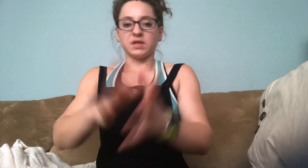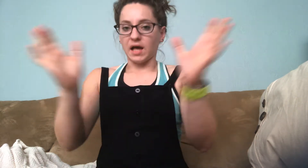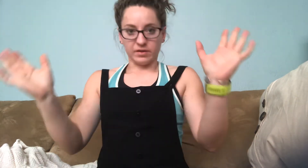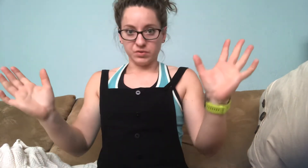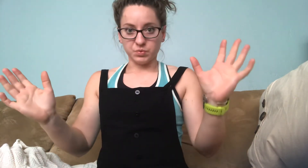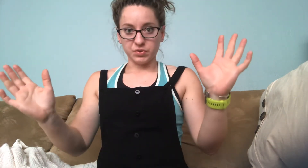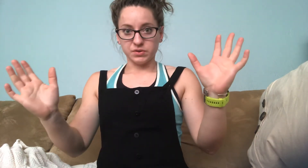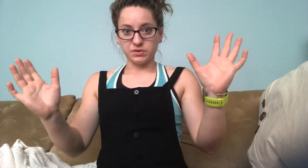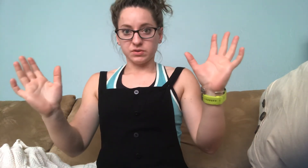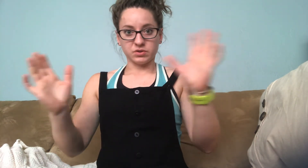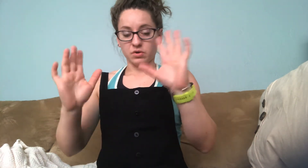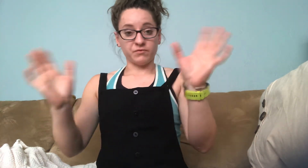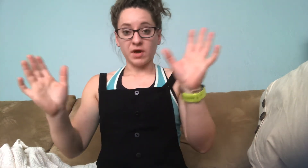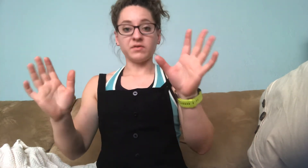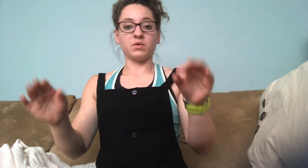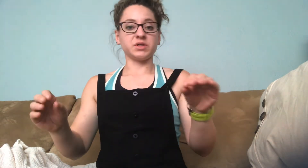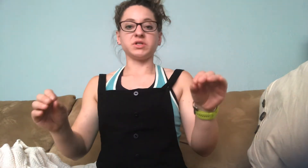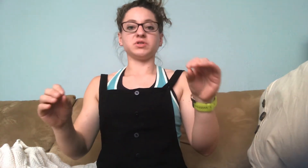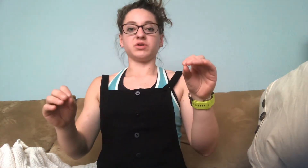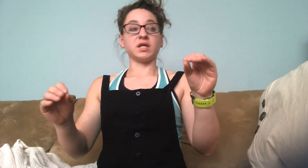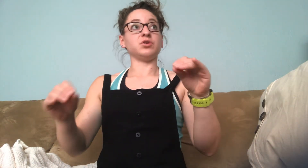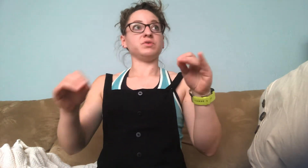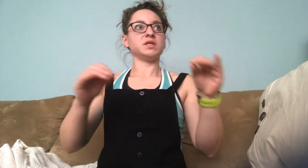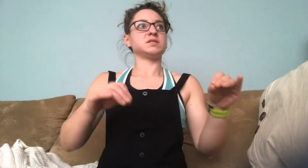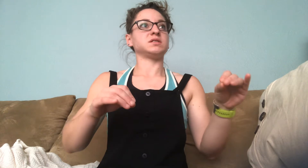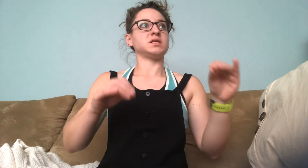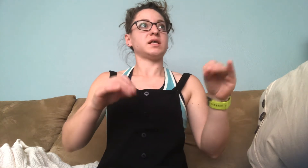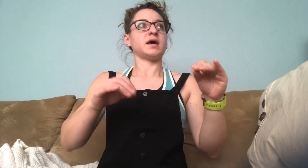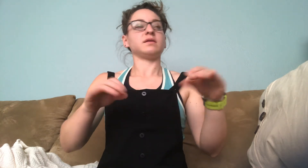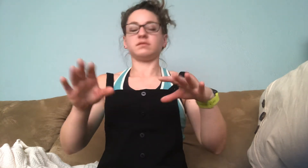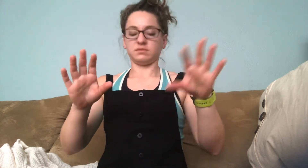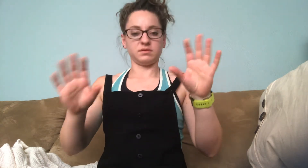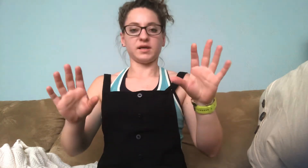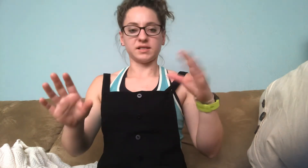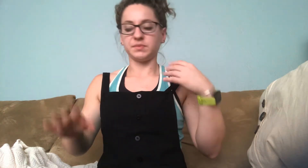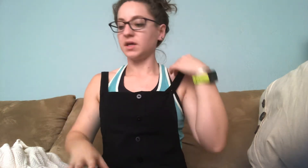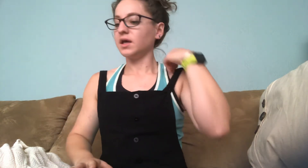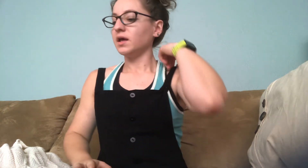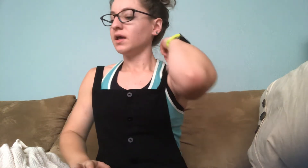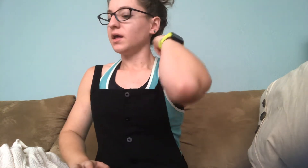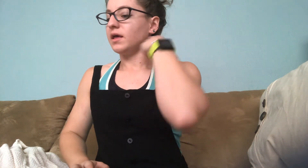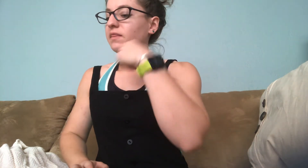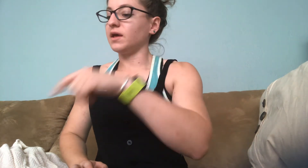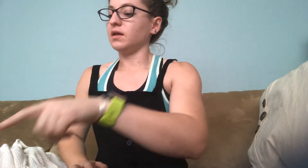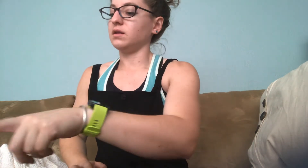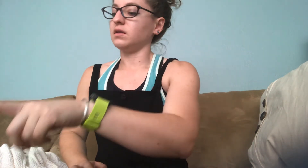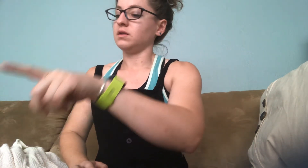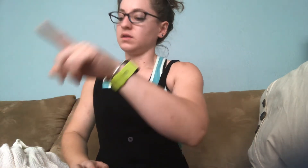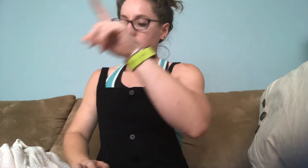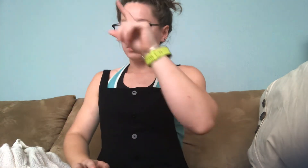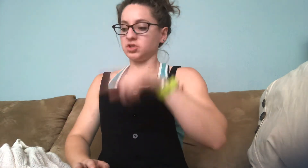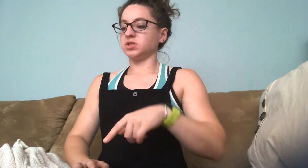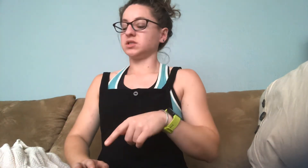And there's a lot of those words. So if you have any questions or can you do this to that, ask me. And then